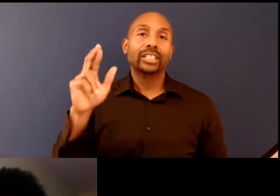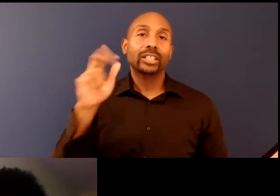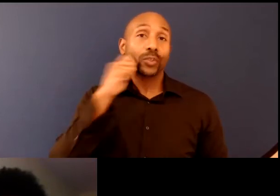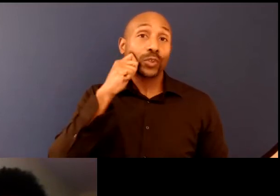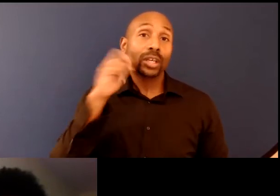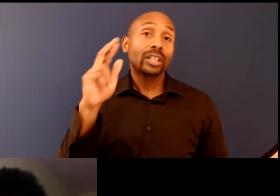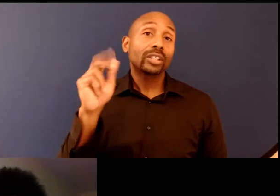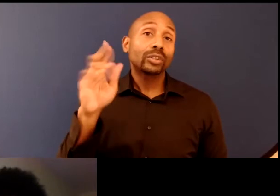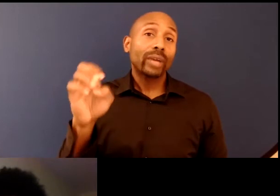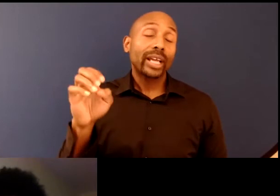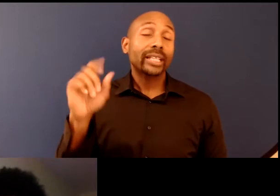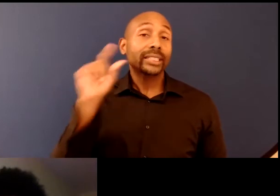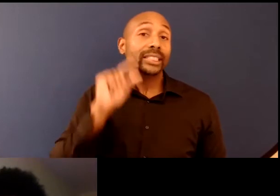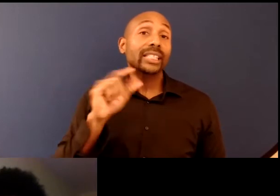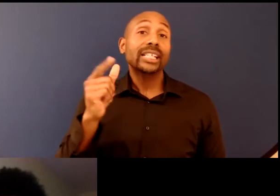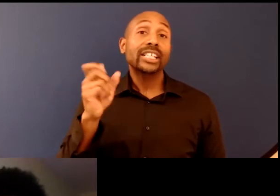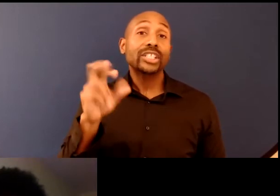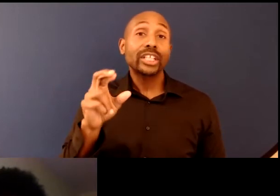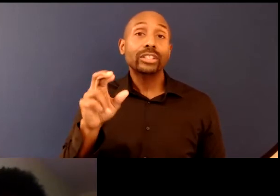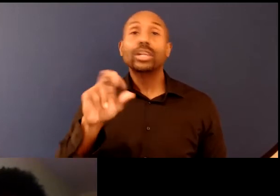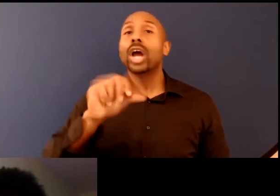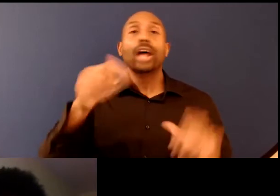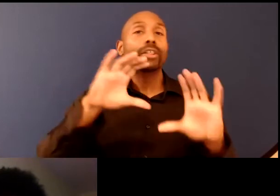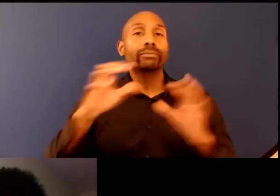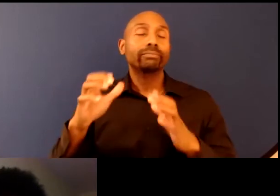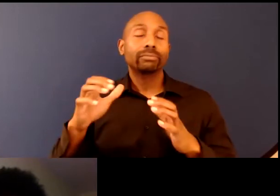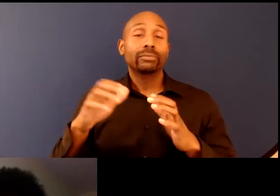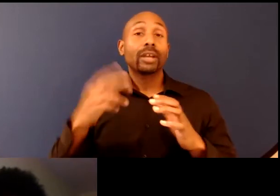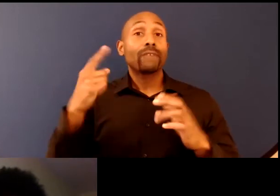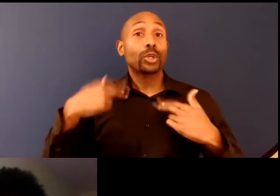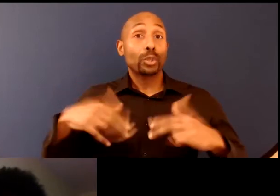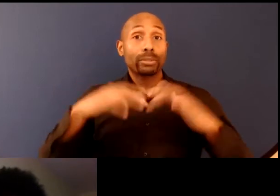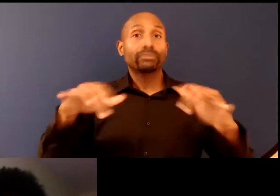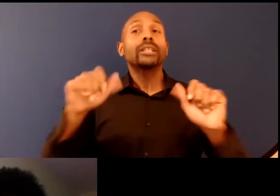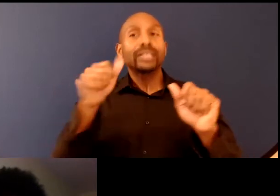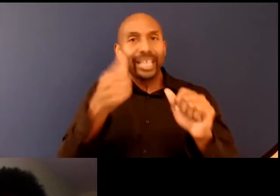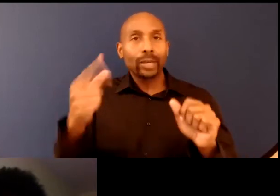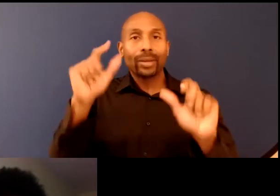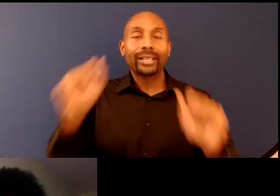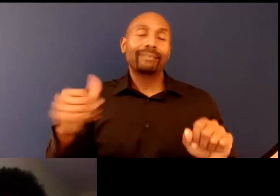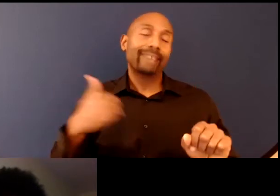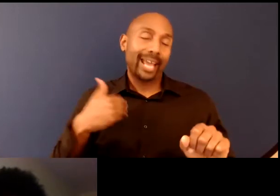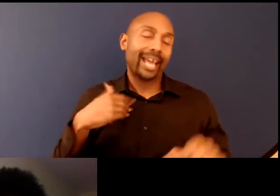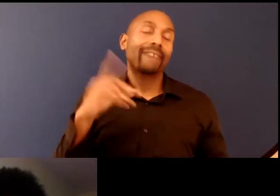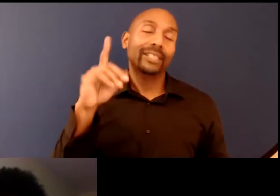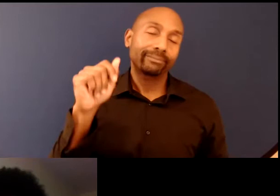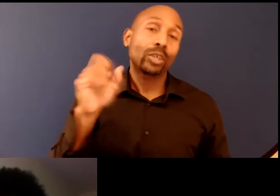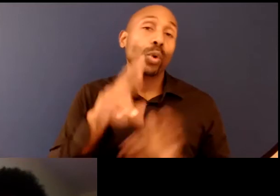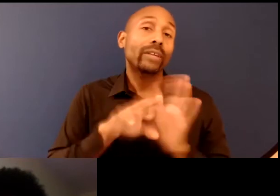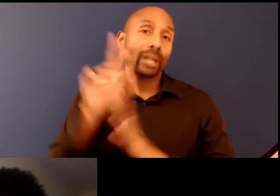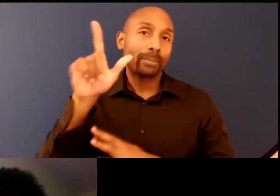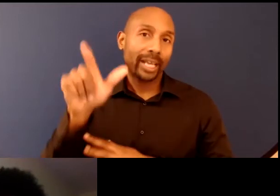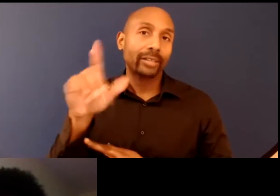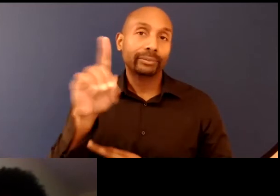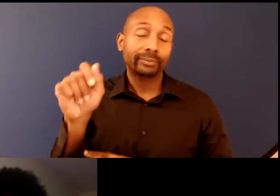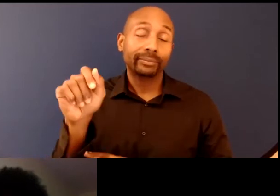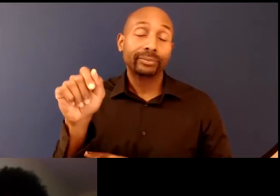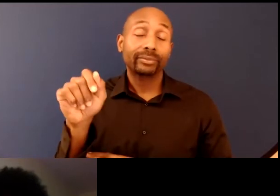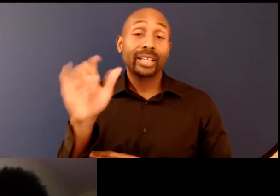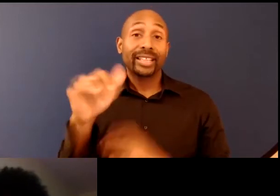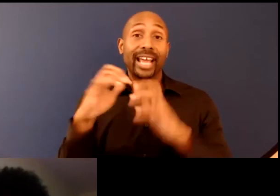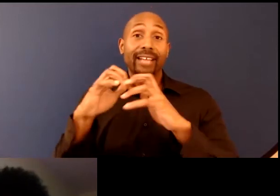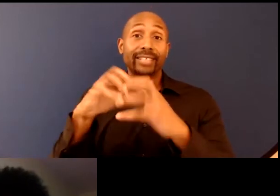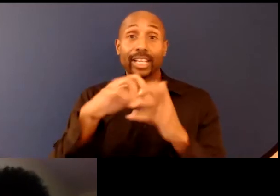human diversity, can have or develop a disability. And that intersectionality of different identities and